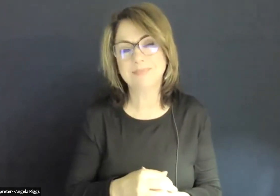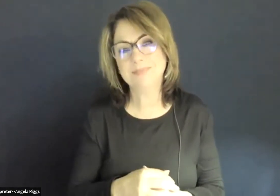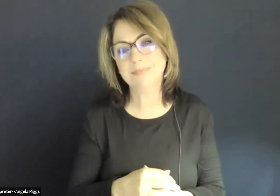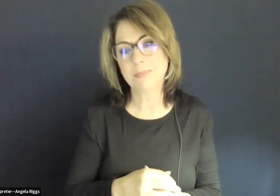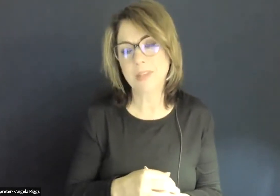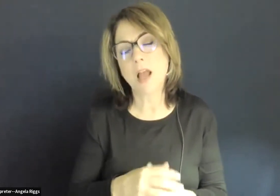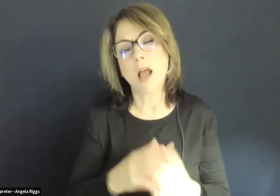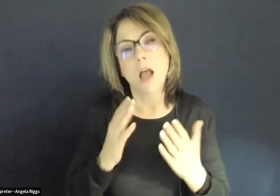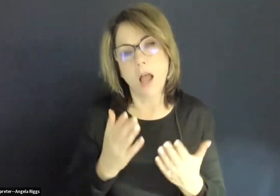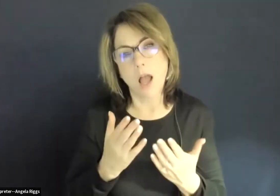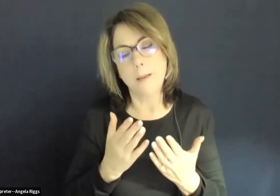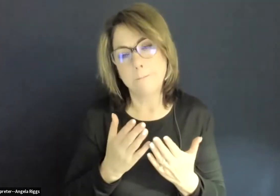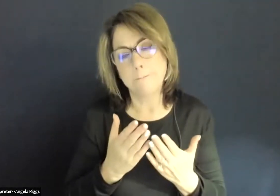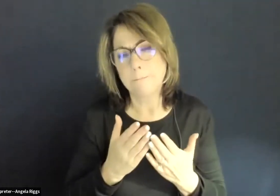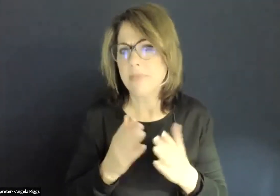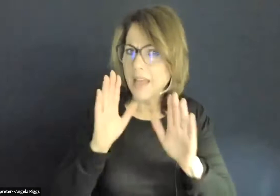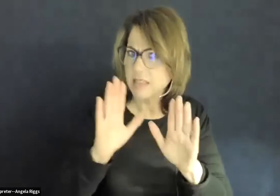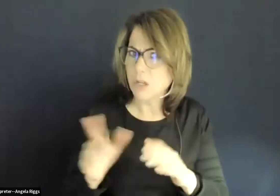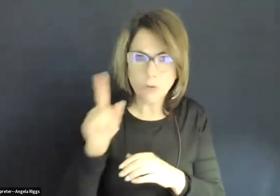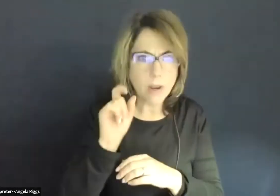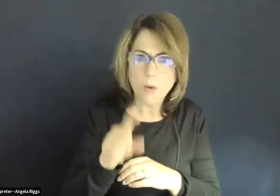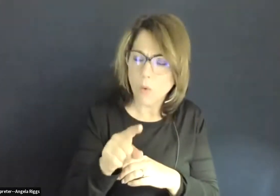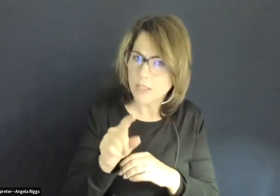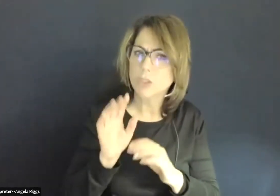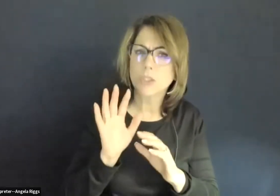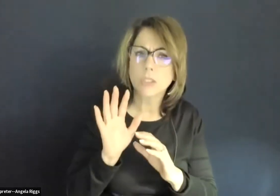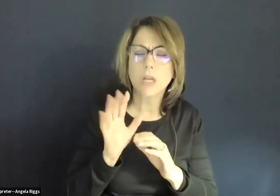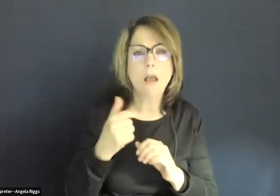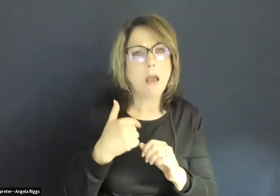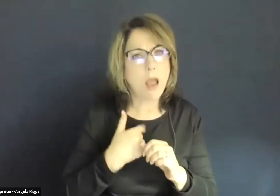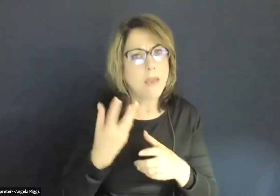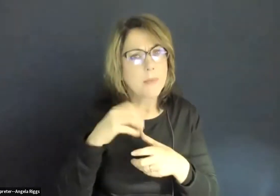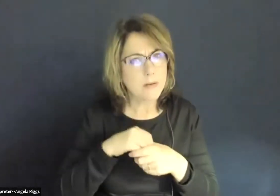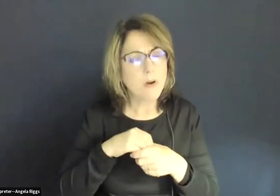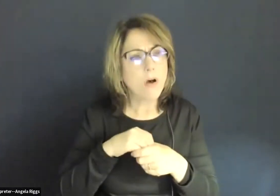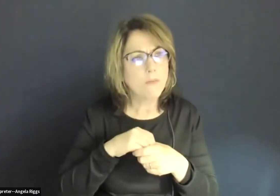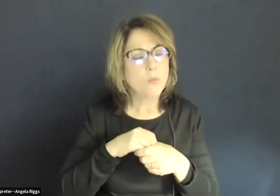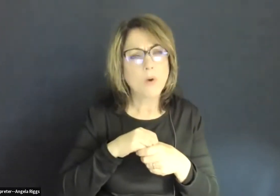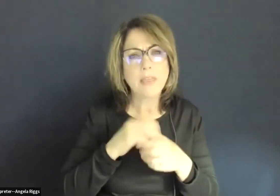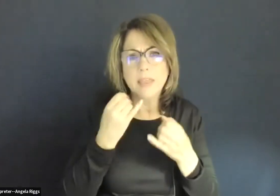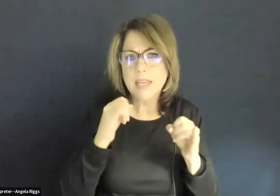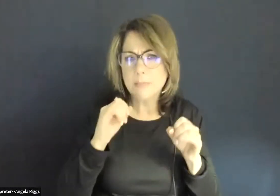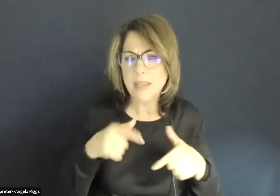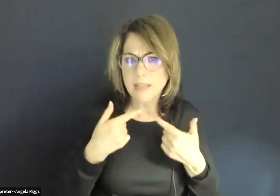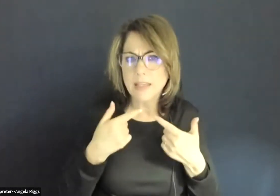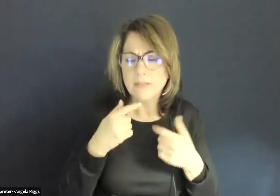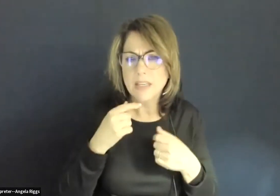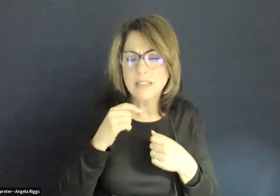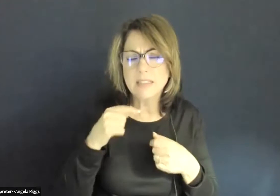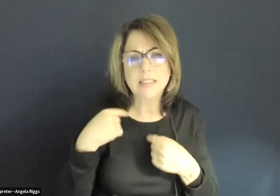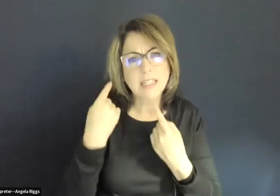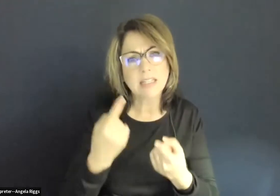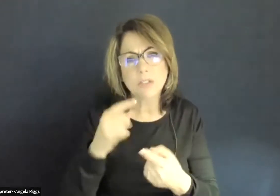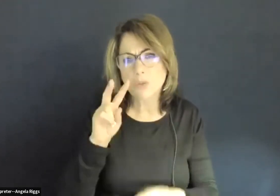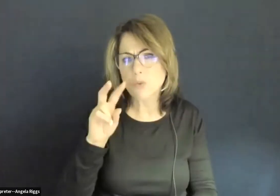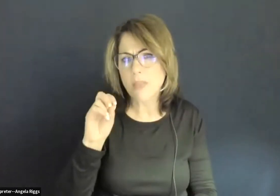Cool. This is a great question. I think I've been involved with independent living since 2001. And I think